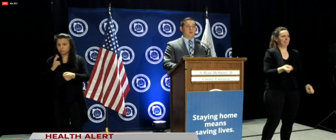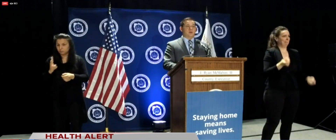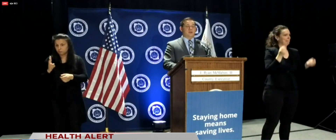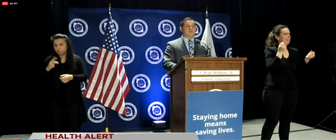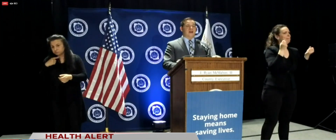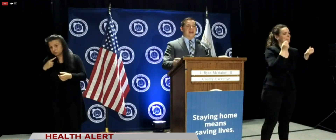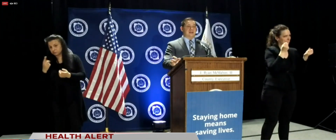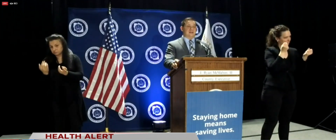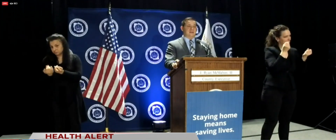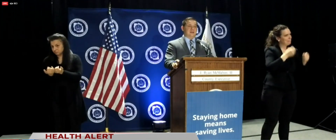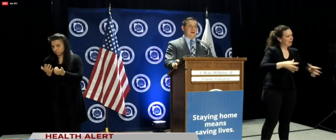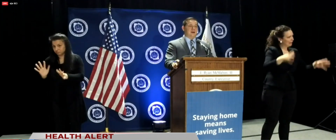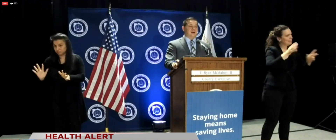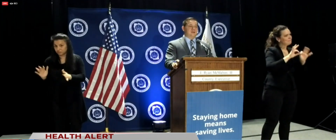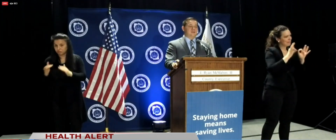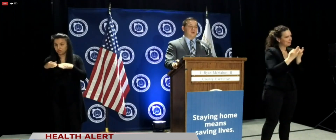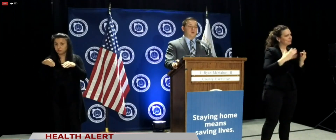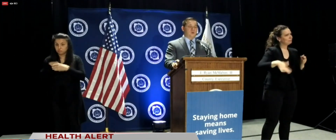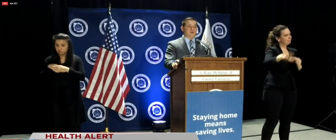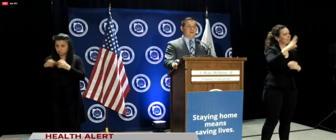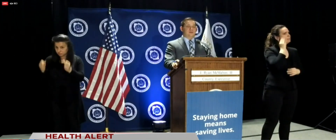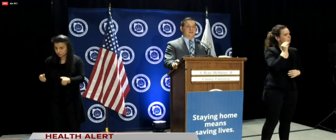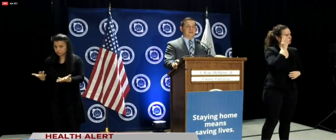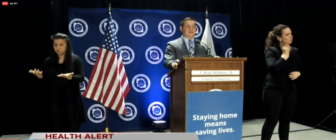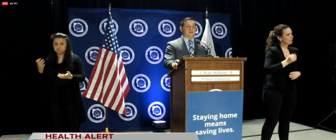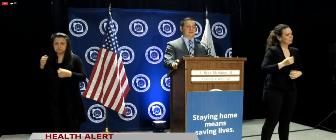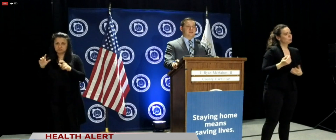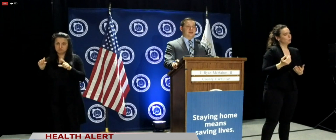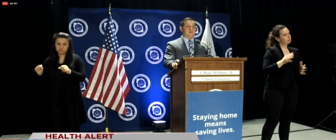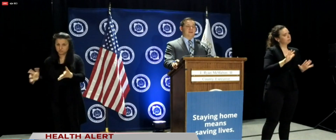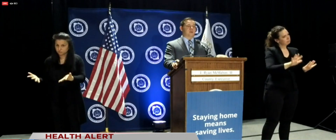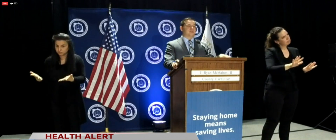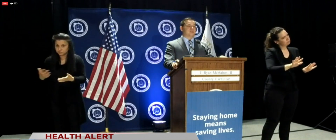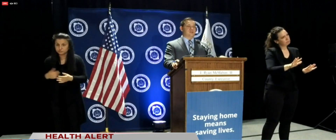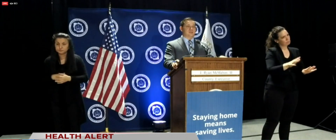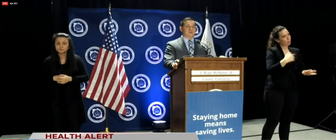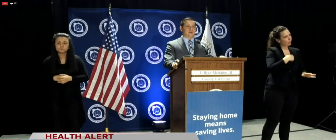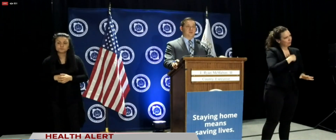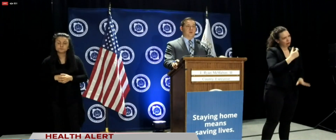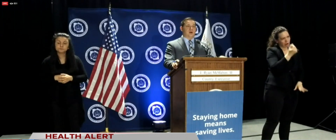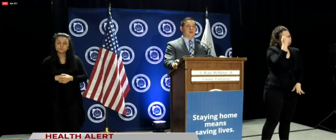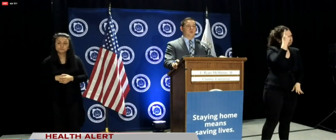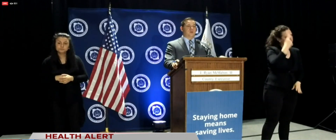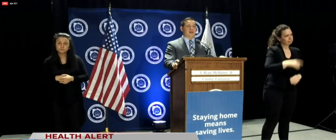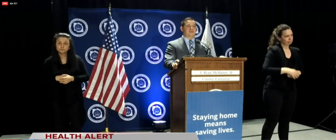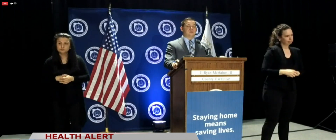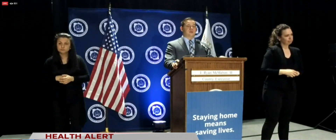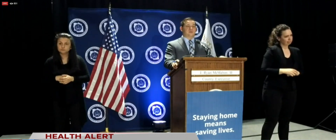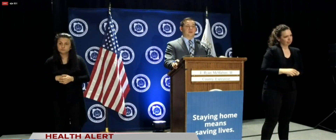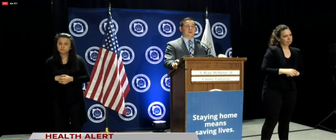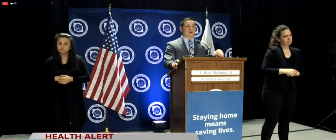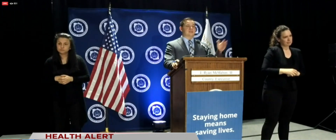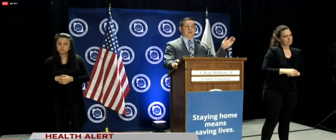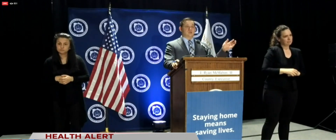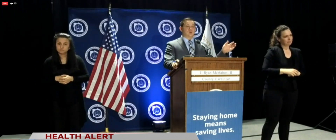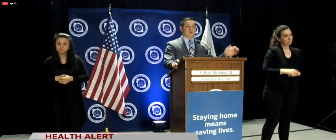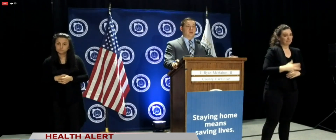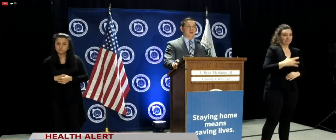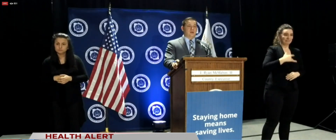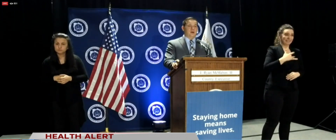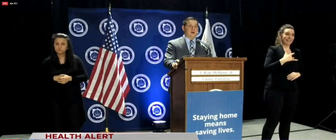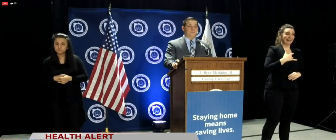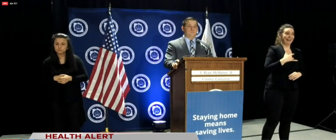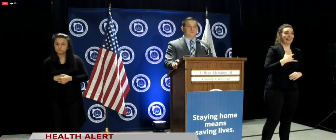home, confined. So to have expectations that they're going to do well with continuity of learning outside of